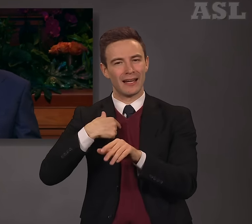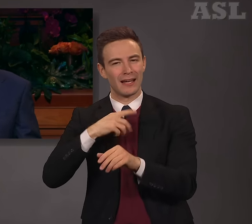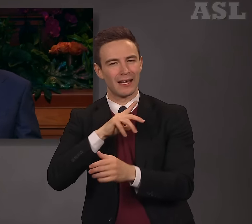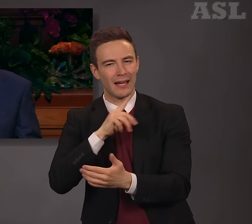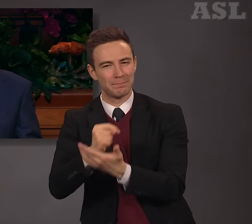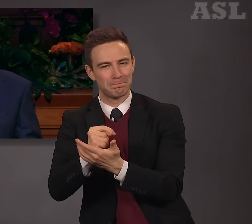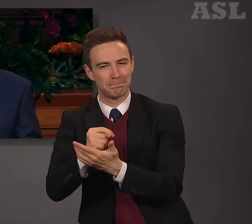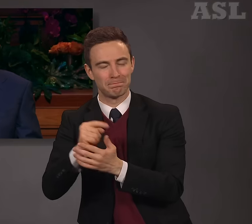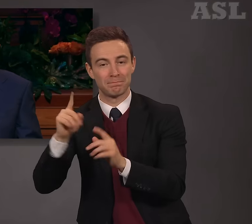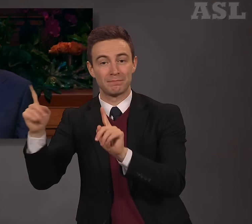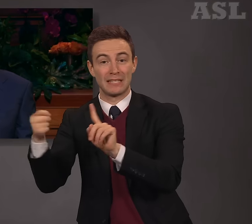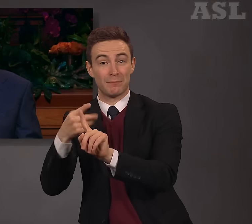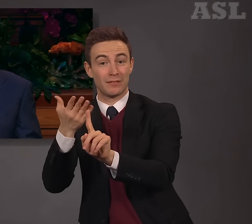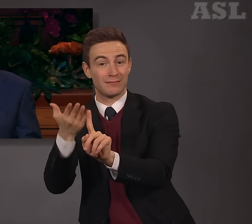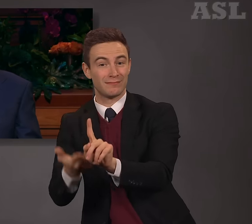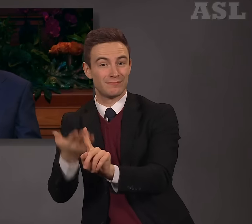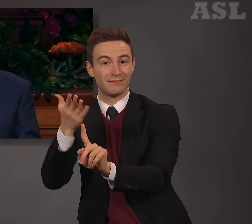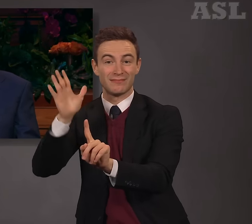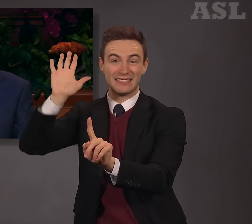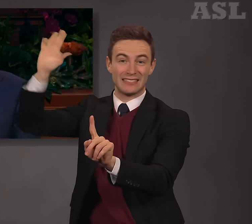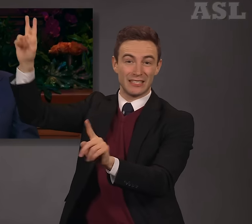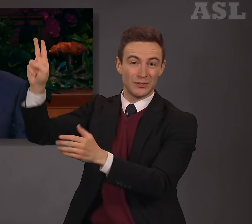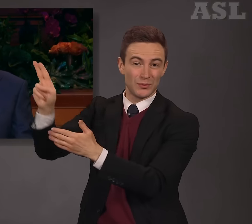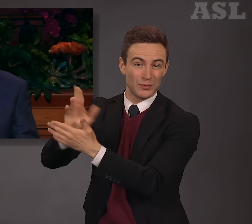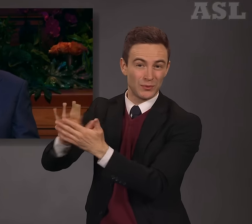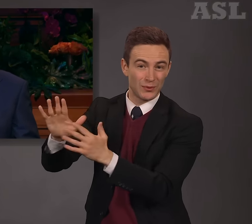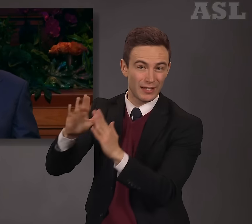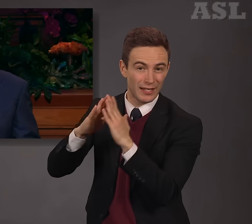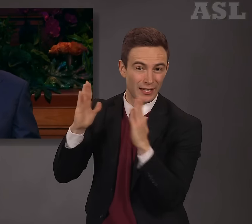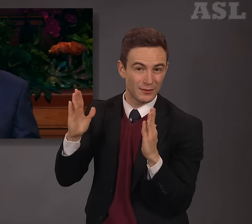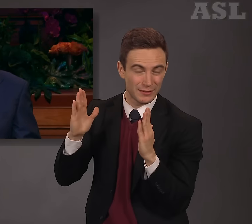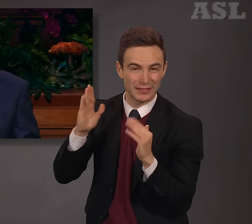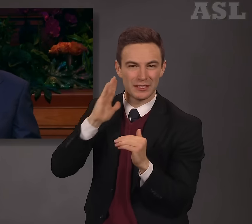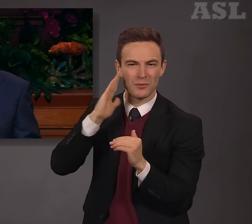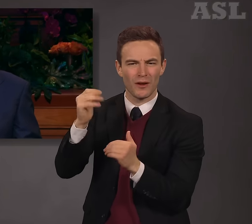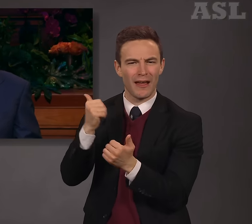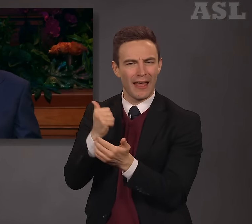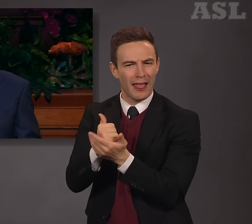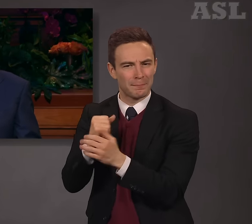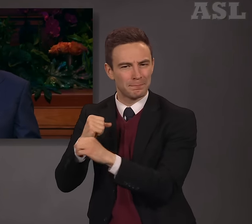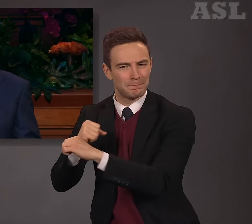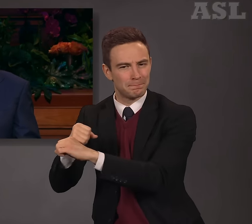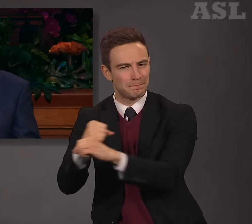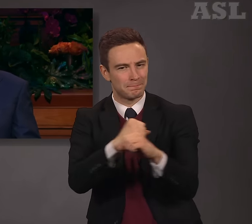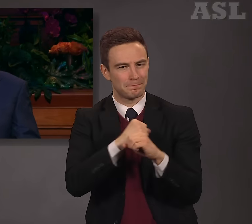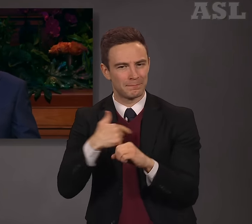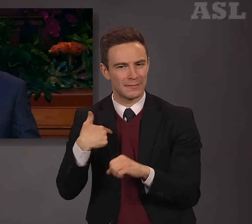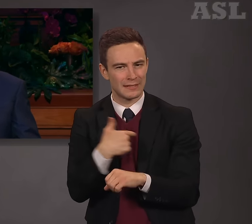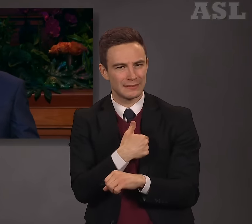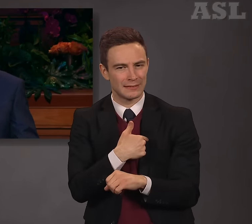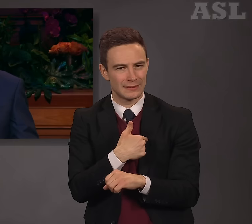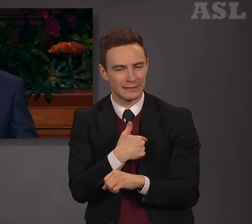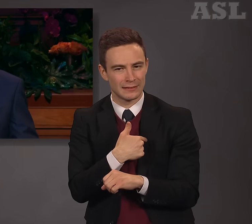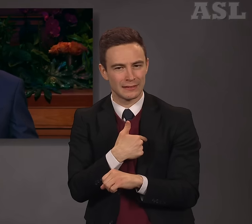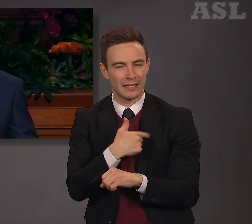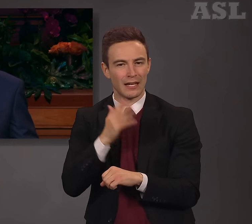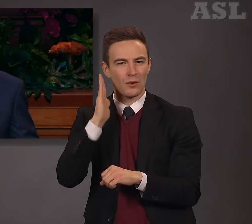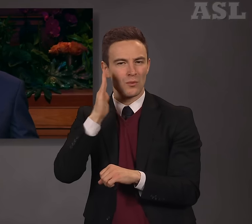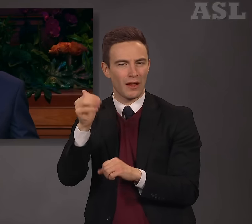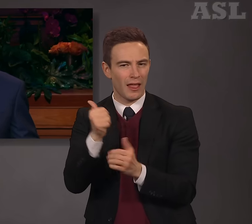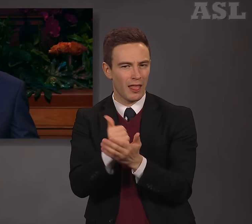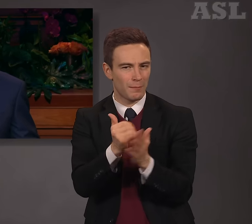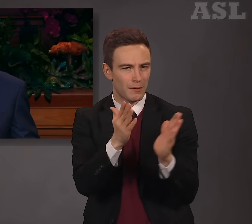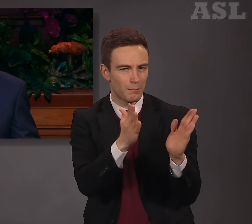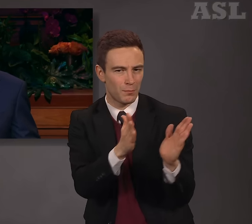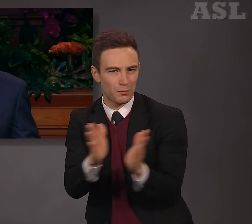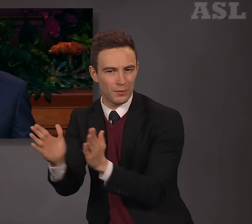temple is his holy house and will help preserve us, protect us, and prepare